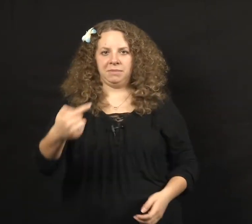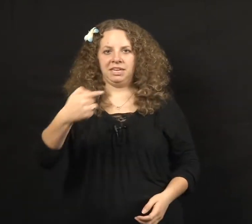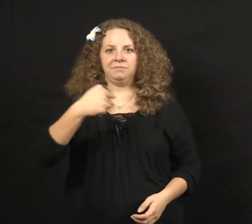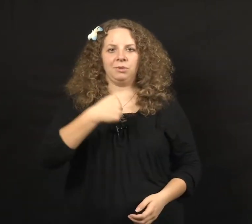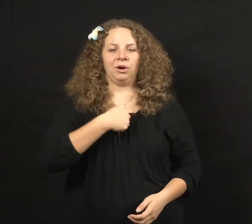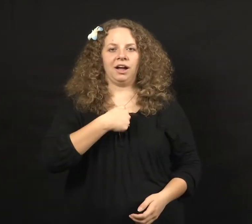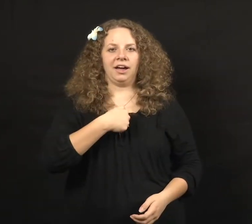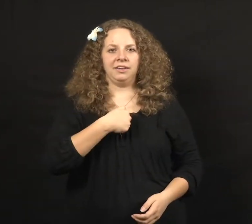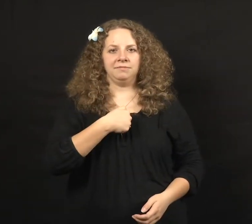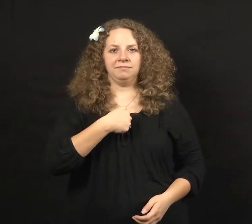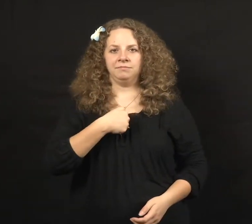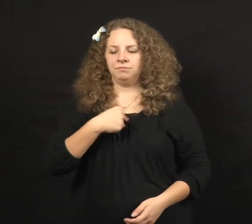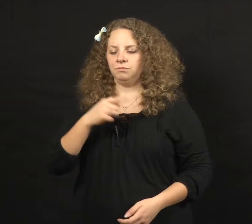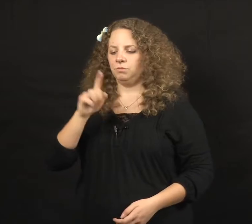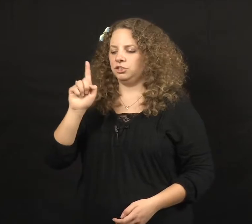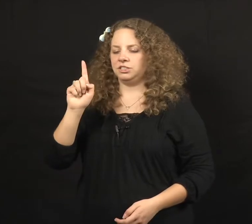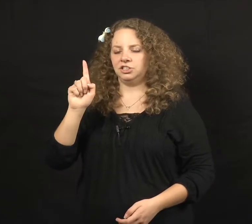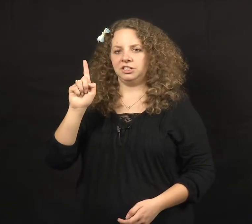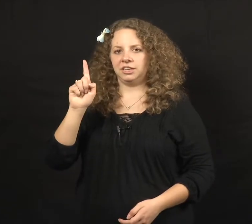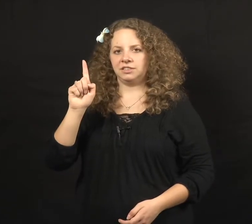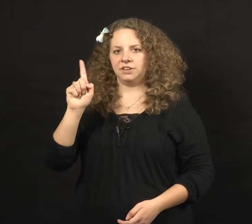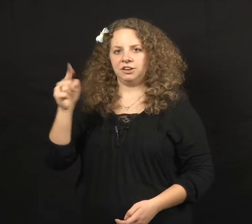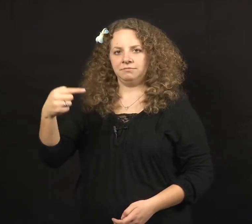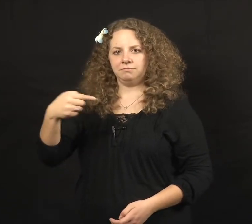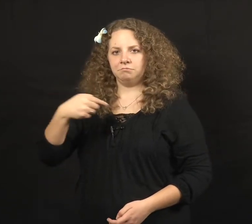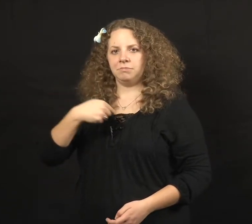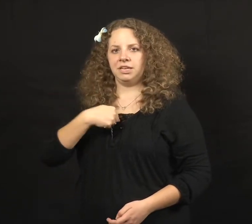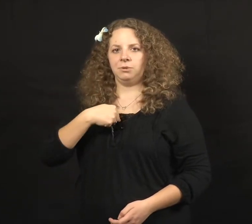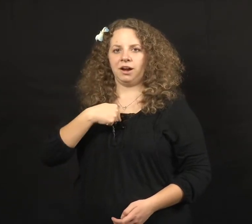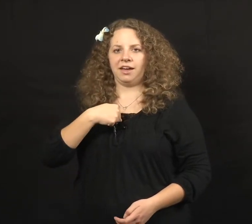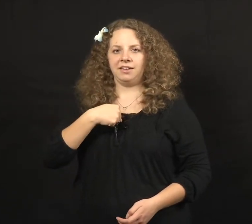Me or I, with just your index finger. Me or I.